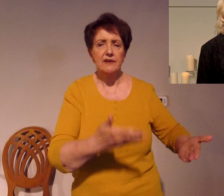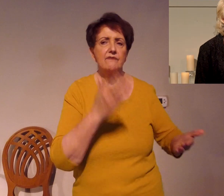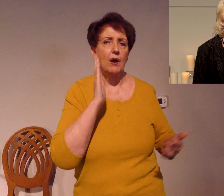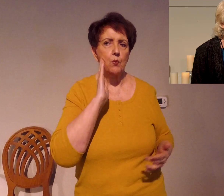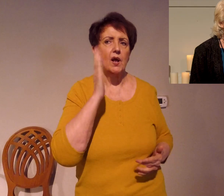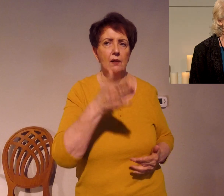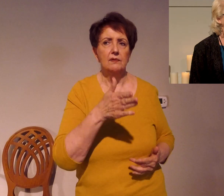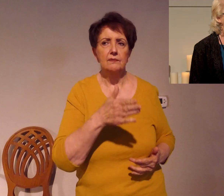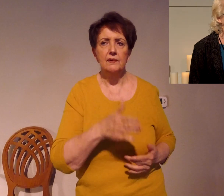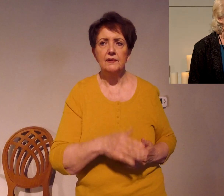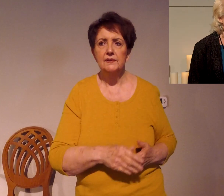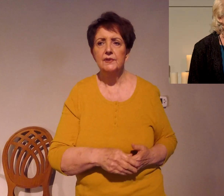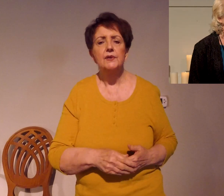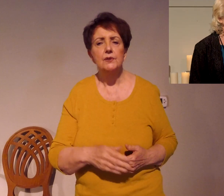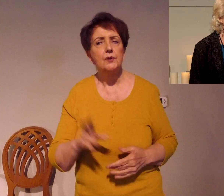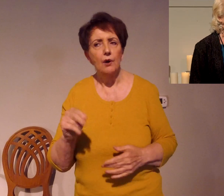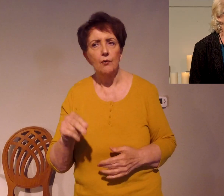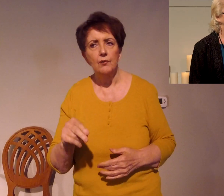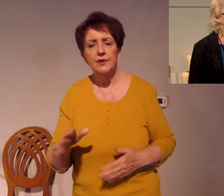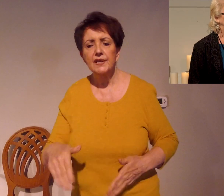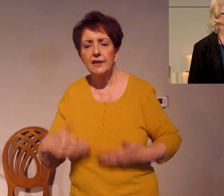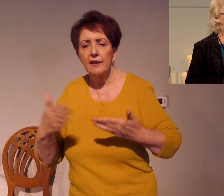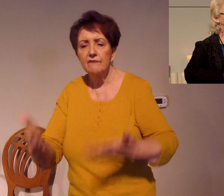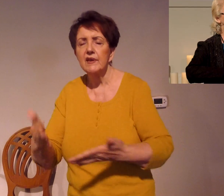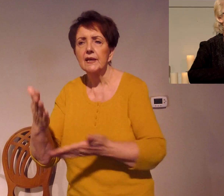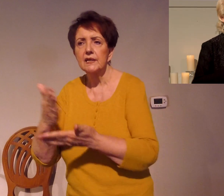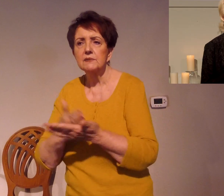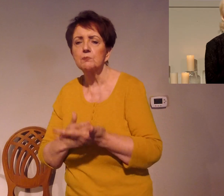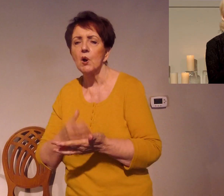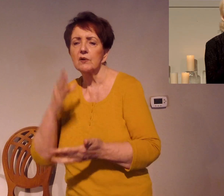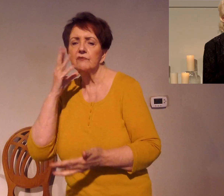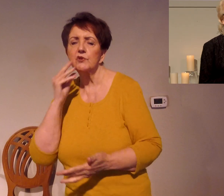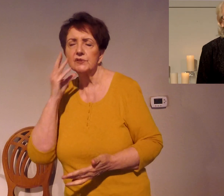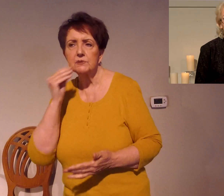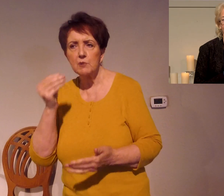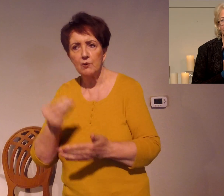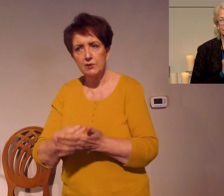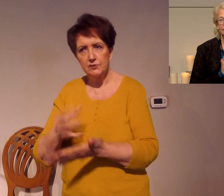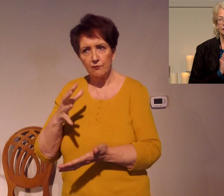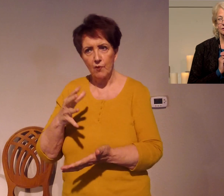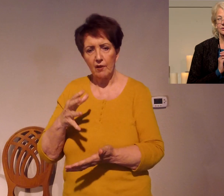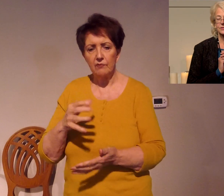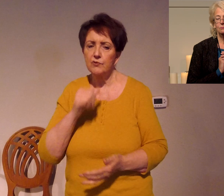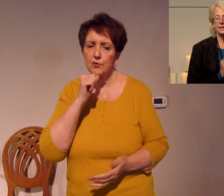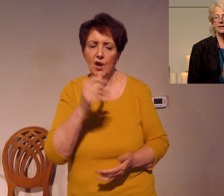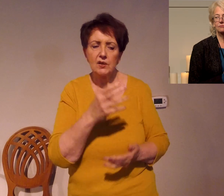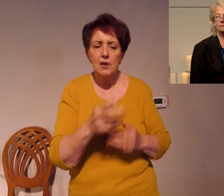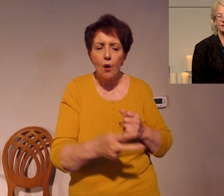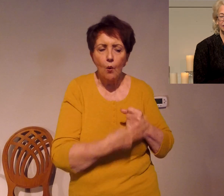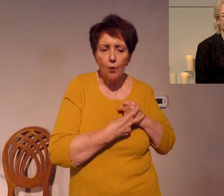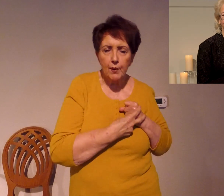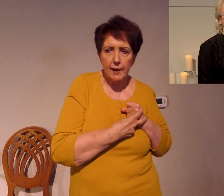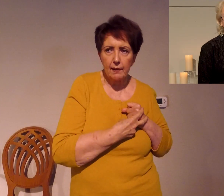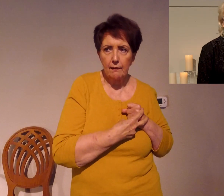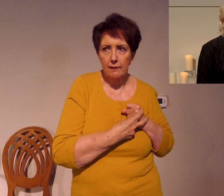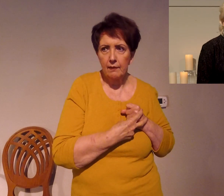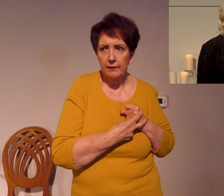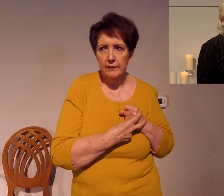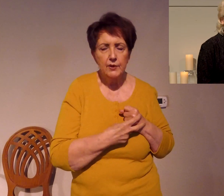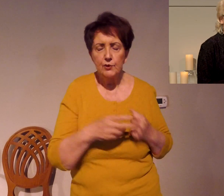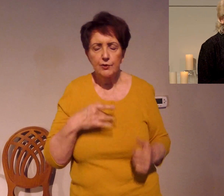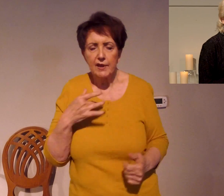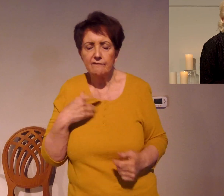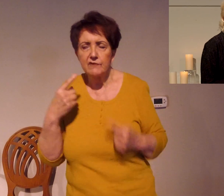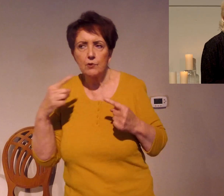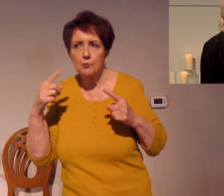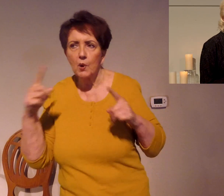which we experience our wealth because we aren't hoarding. Do you see, we can't feel prosperous